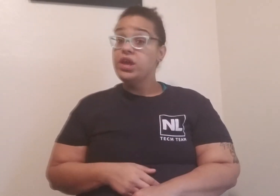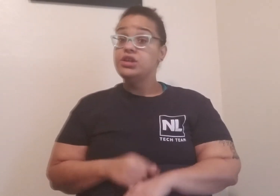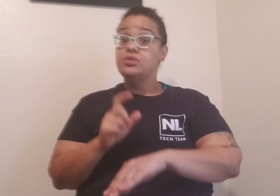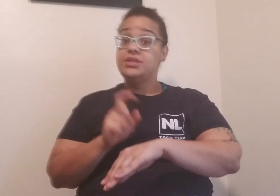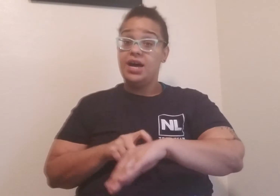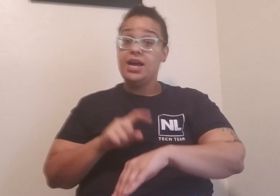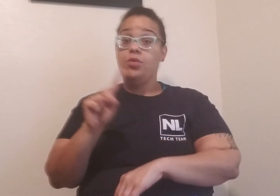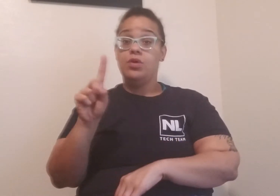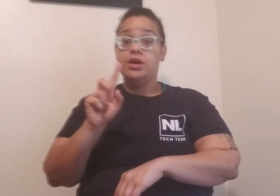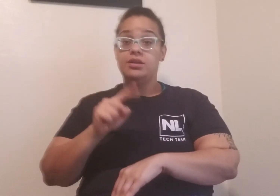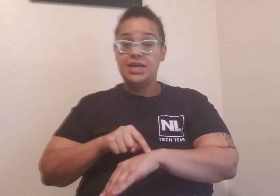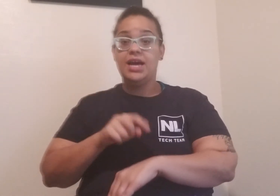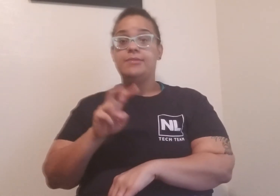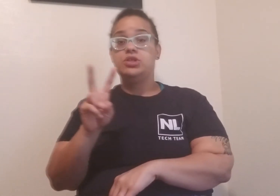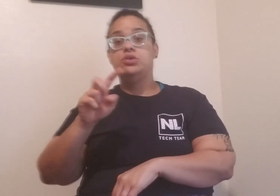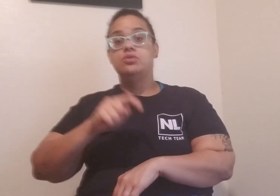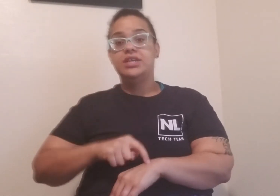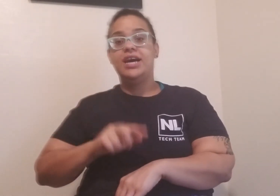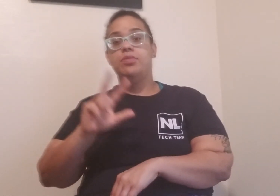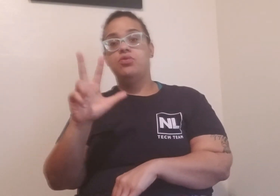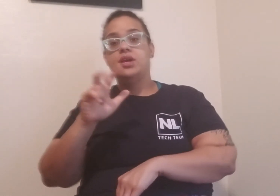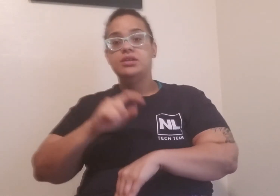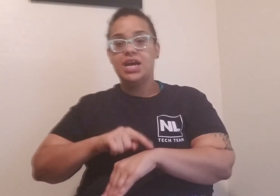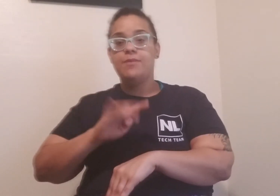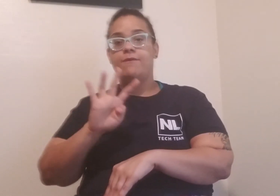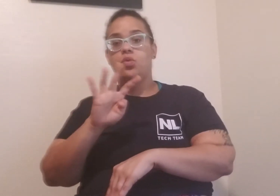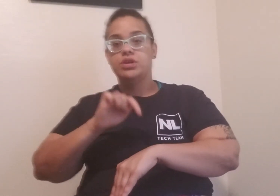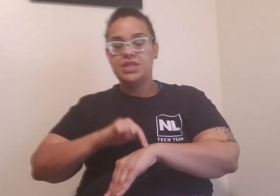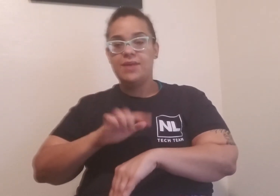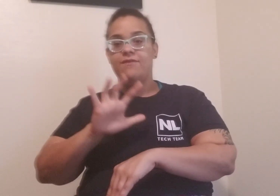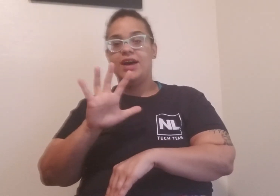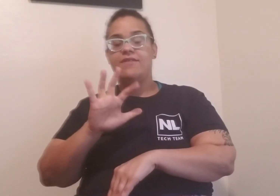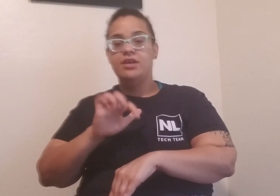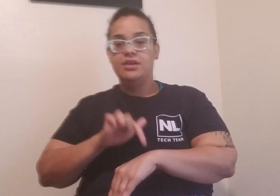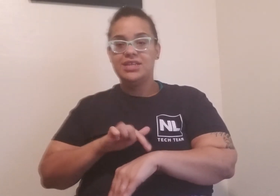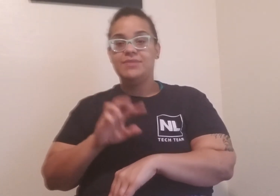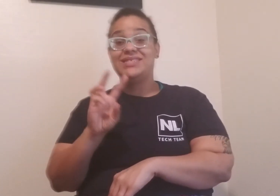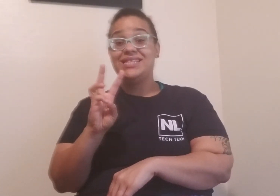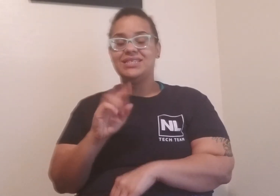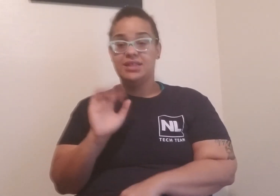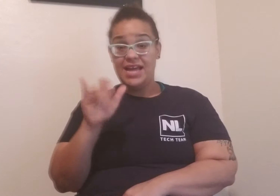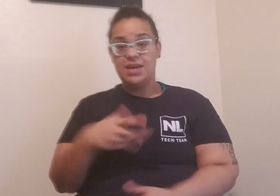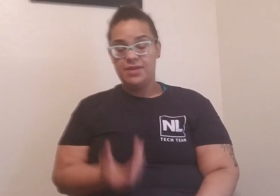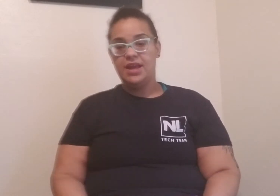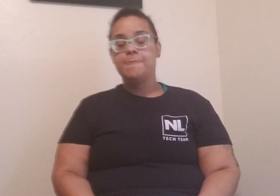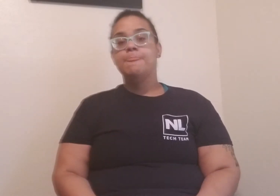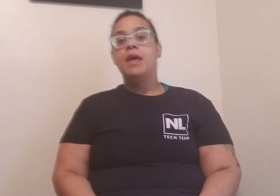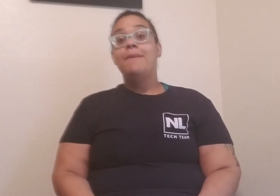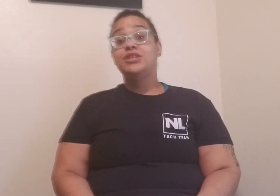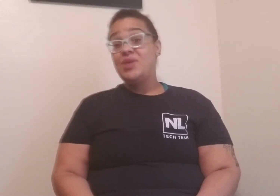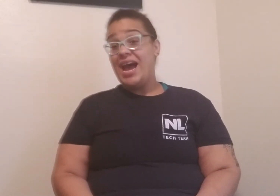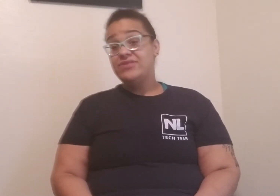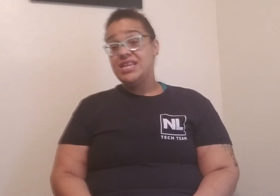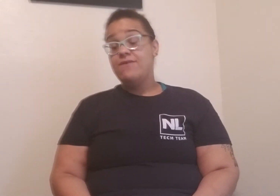can do time 1, time 2, time 3, time 4, time 5, time 6, that type of thing. But you have to give